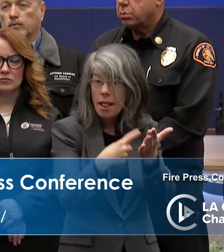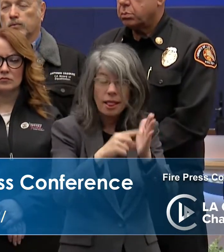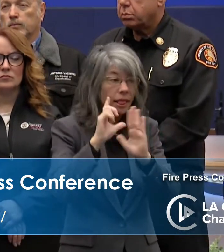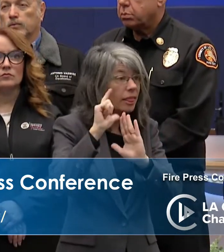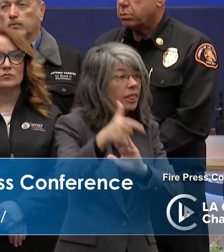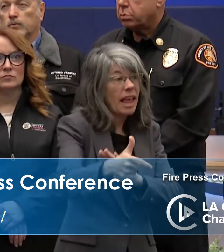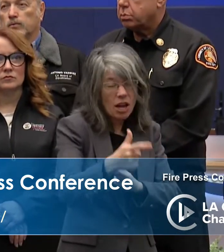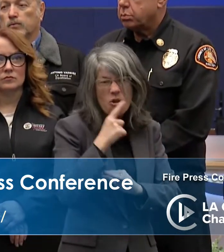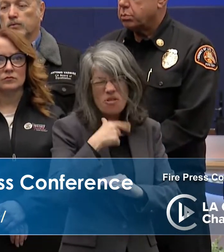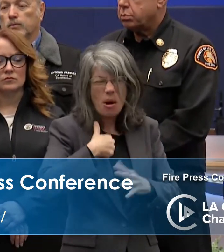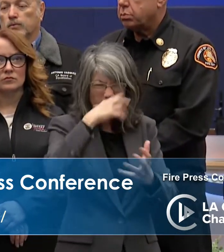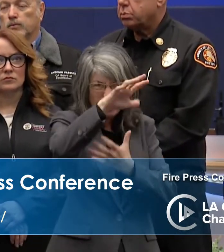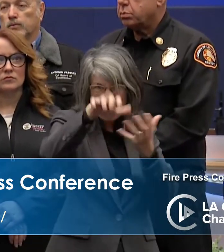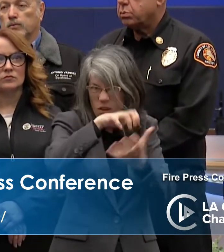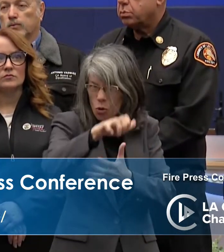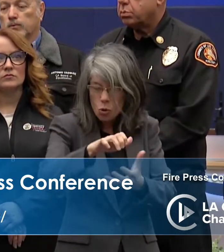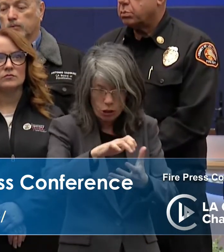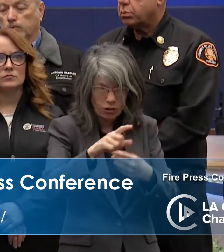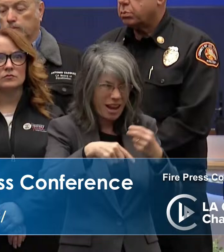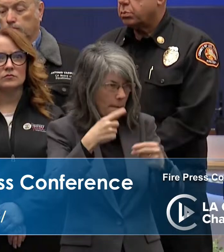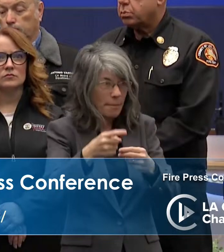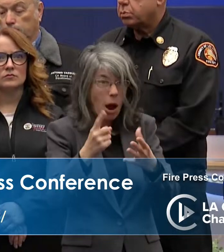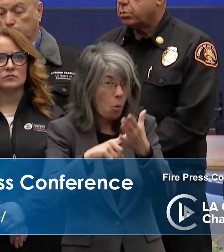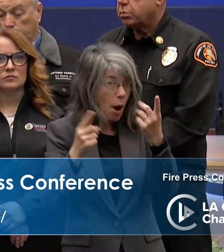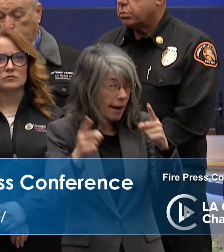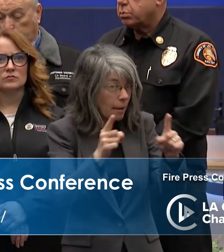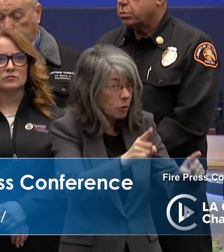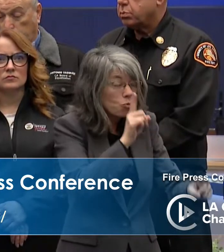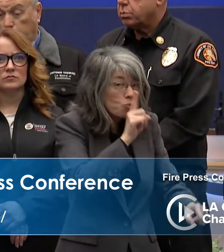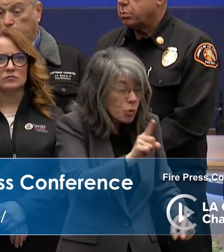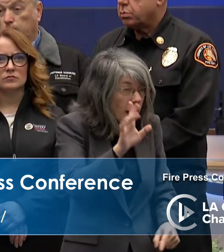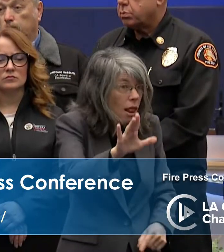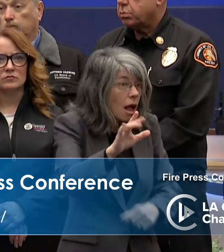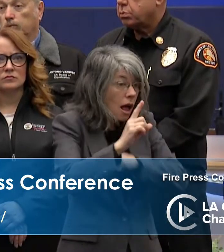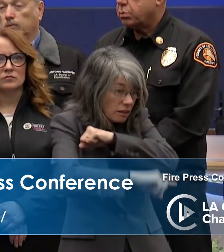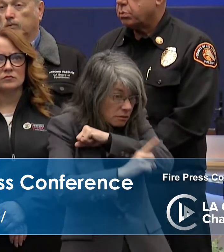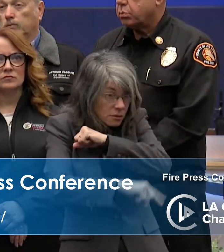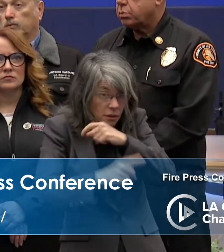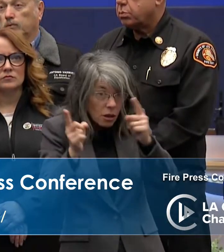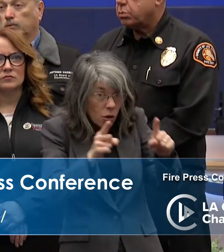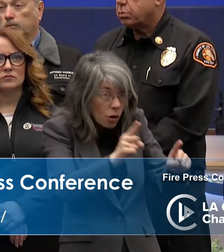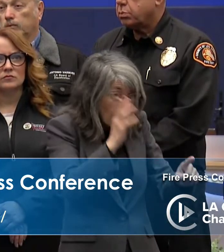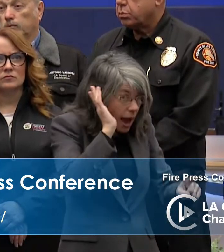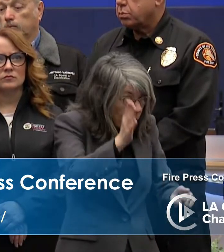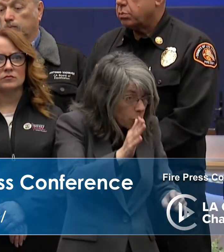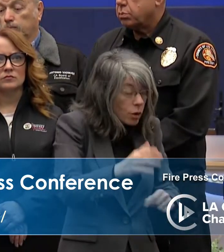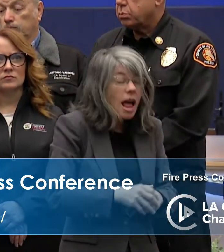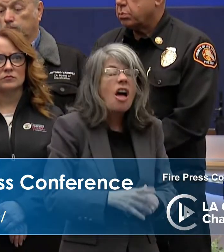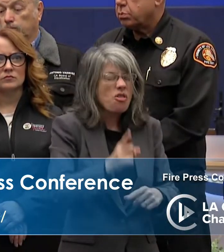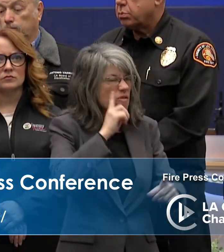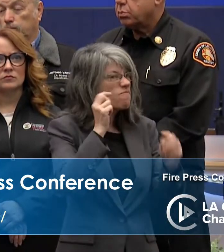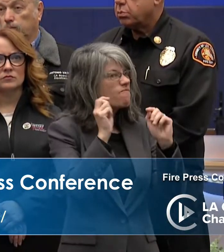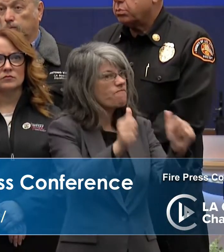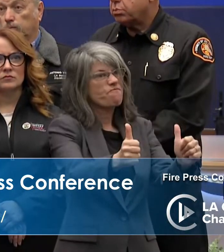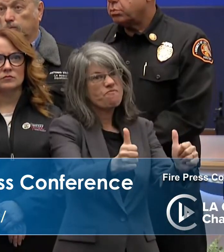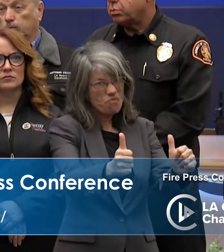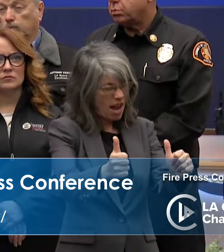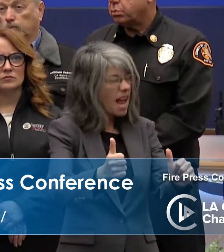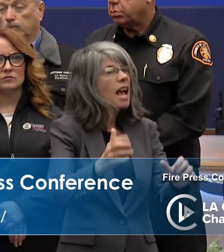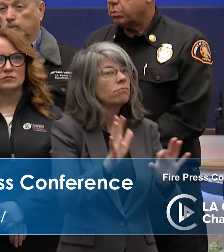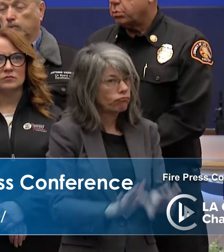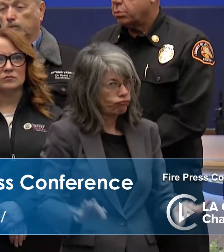later on that there is some confusion of what the consequences are. They will be swift and they will